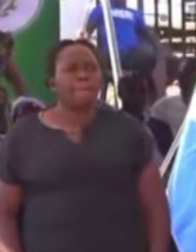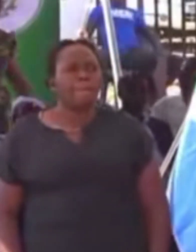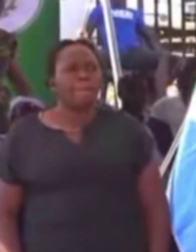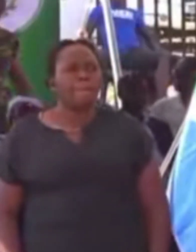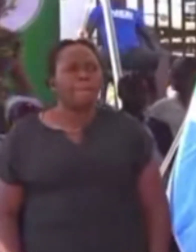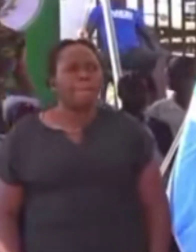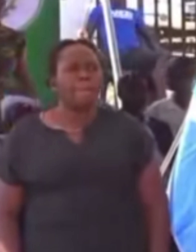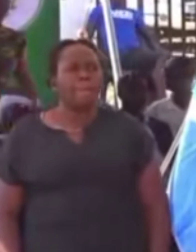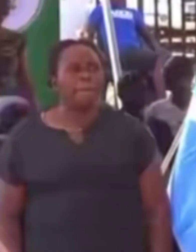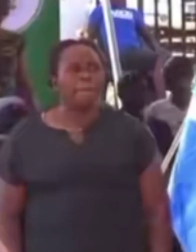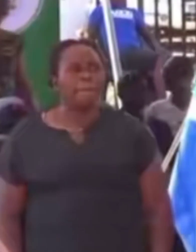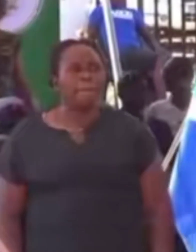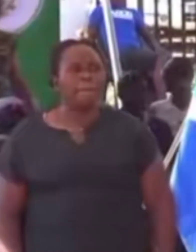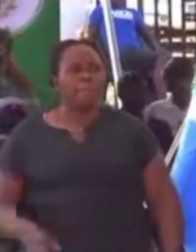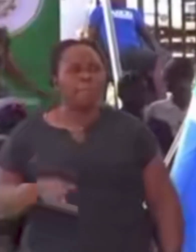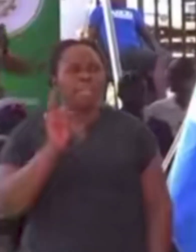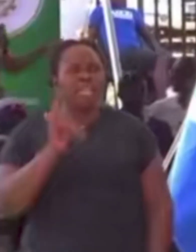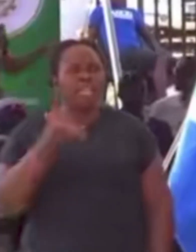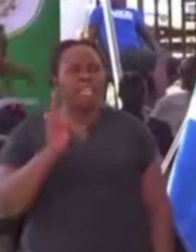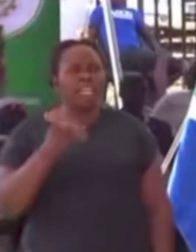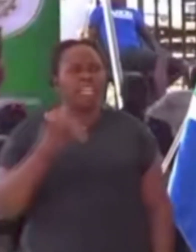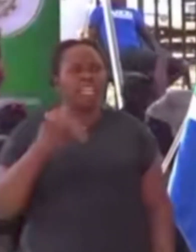Mashatile's health is deteriorating. He has